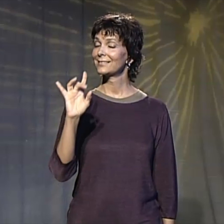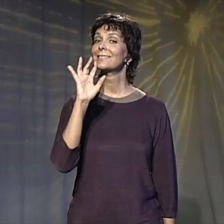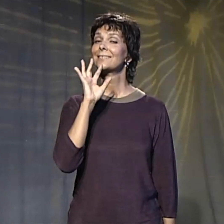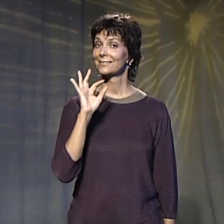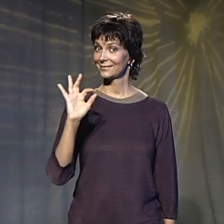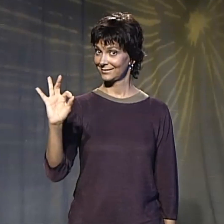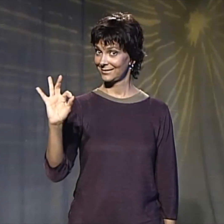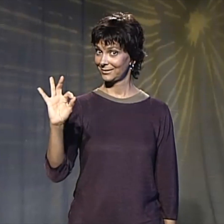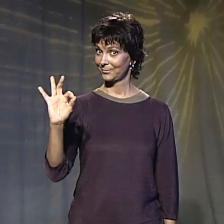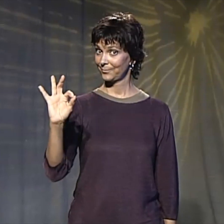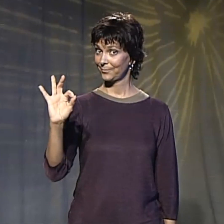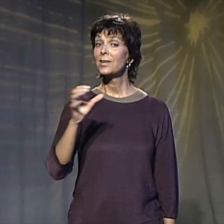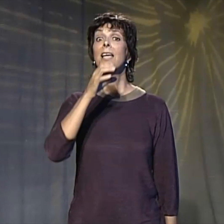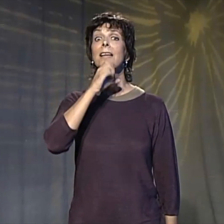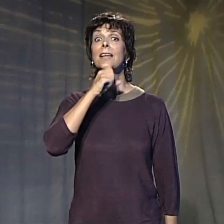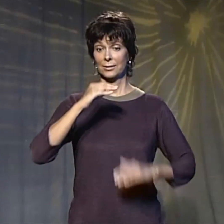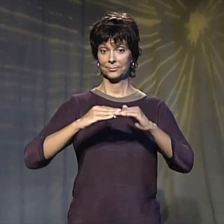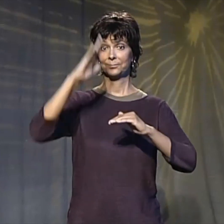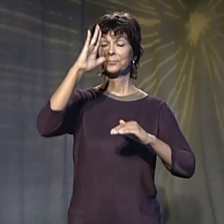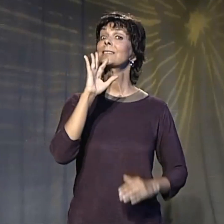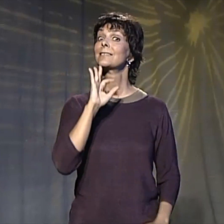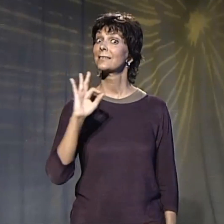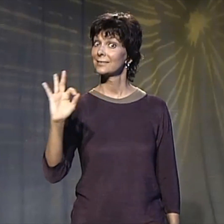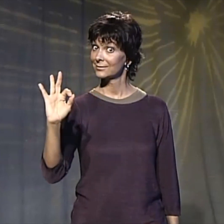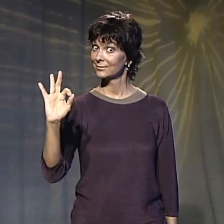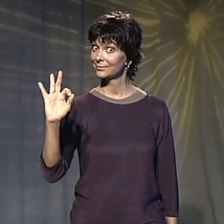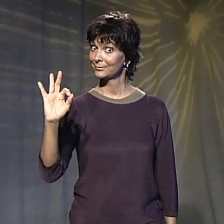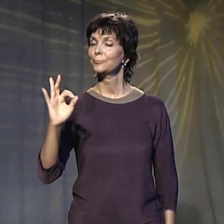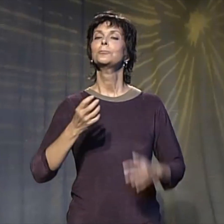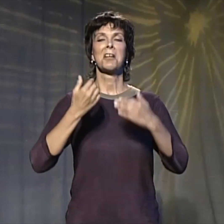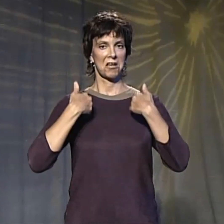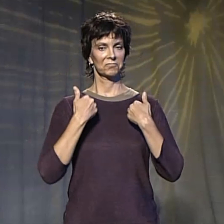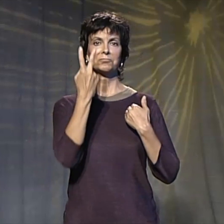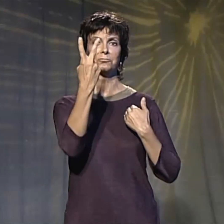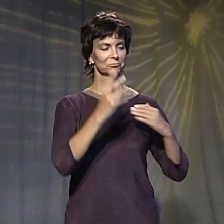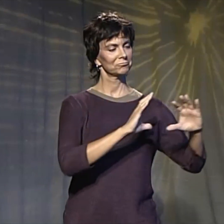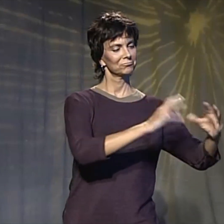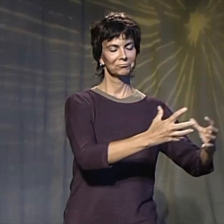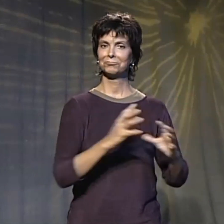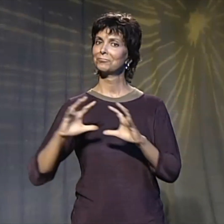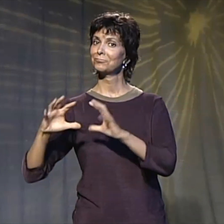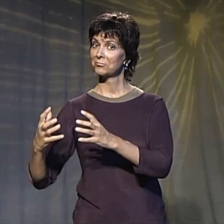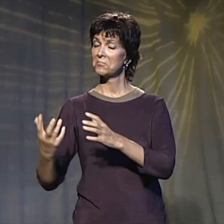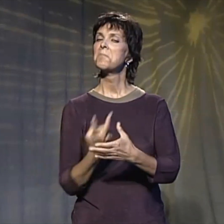old, 9 years old. For anything above age 9, there's 2 different ways